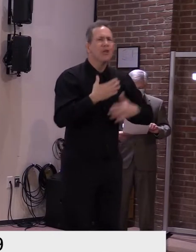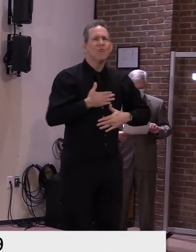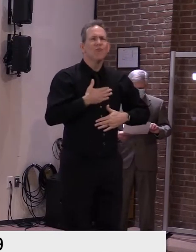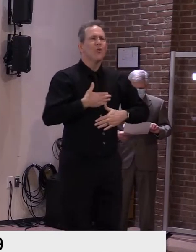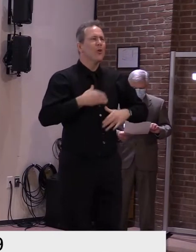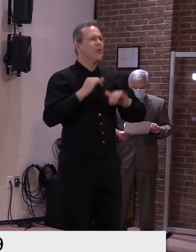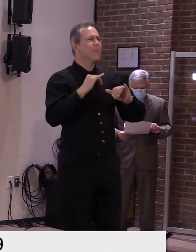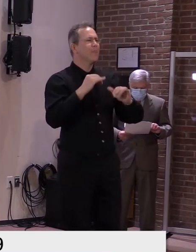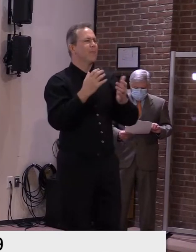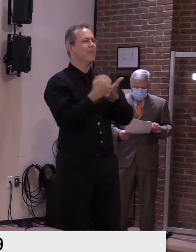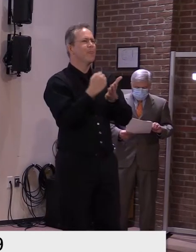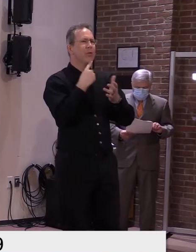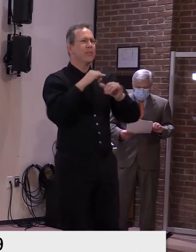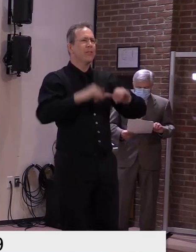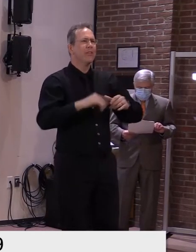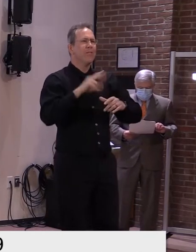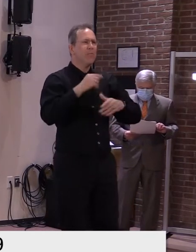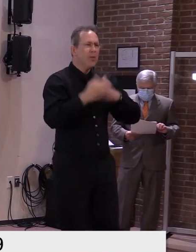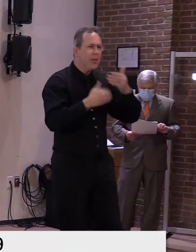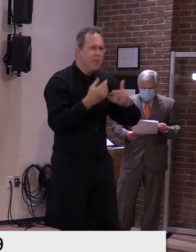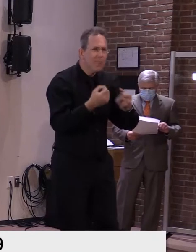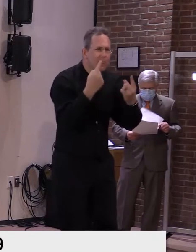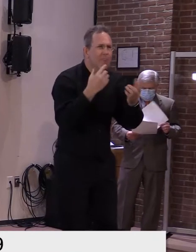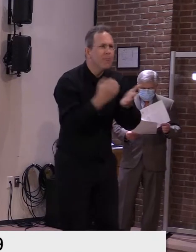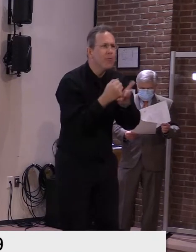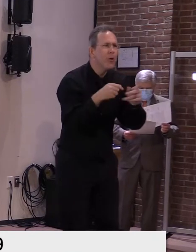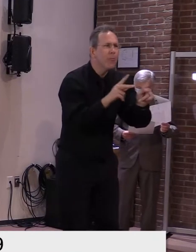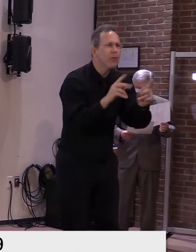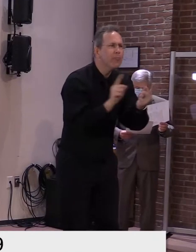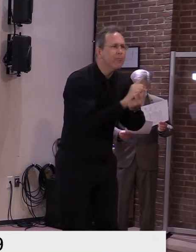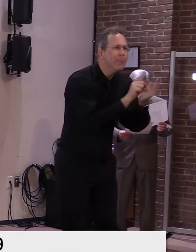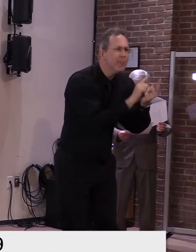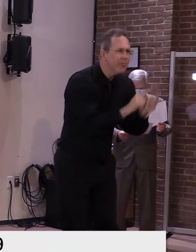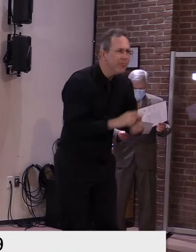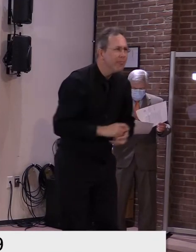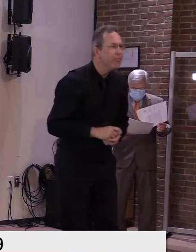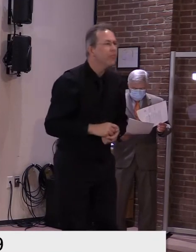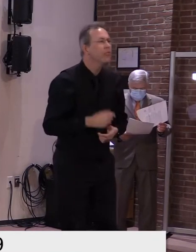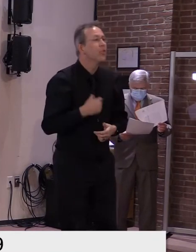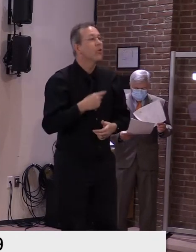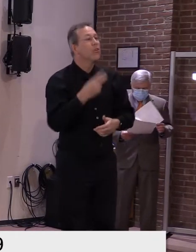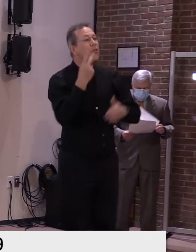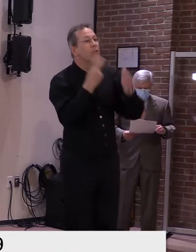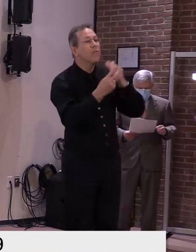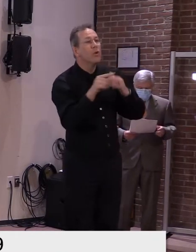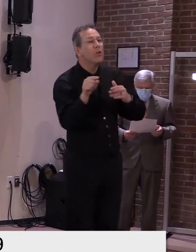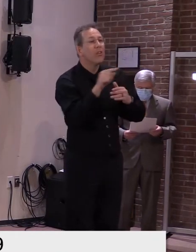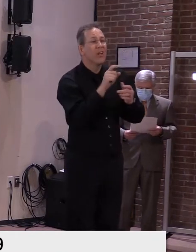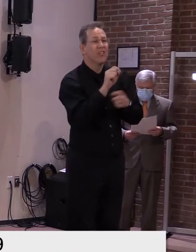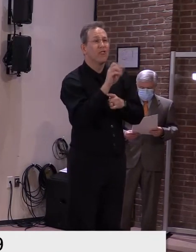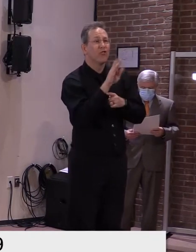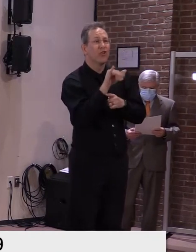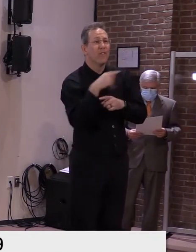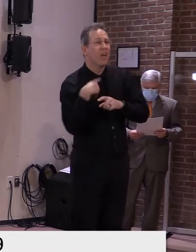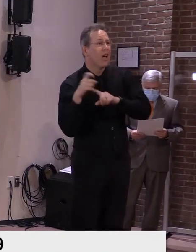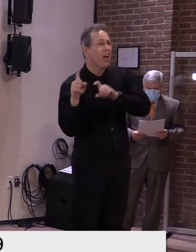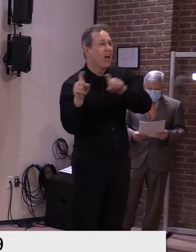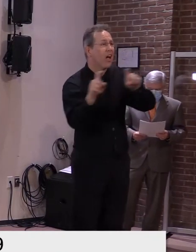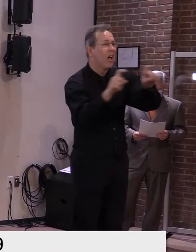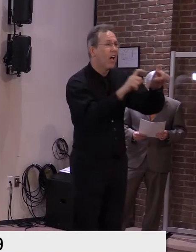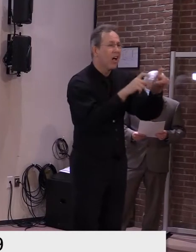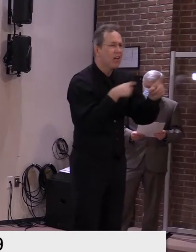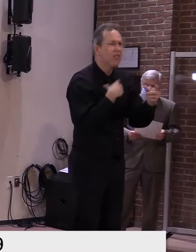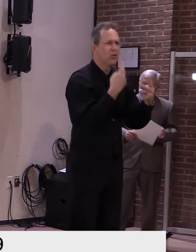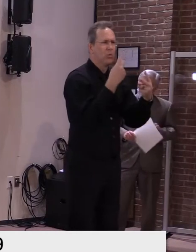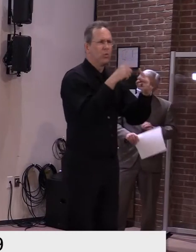hobbies and activities. I look forward to seeing the results of the two summer surveys that I mentioned, and I look forward to working with our state partners